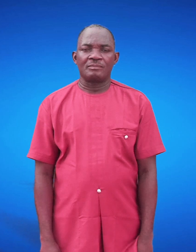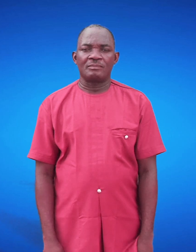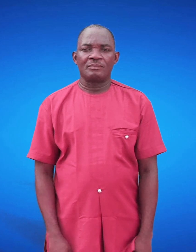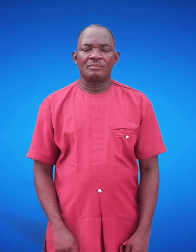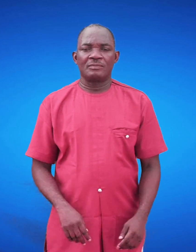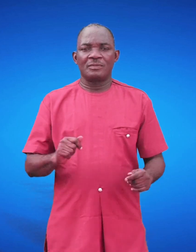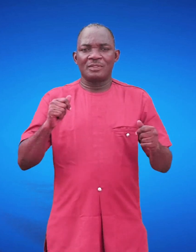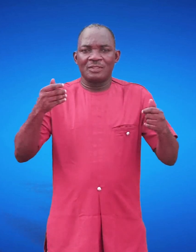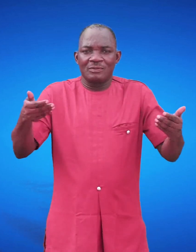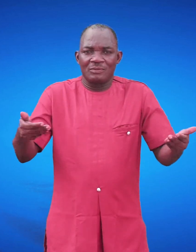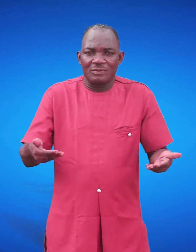Introduction,